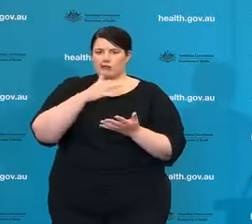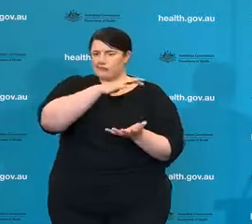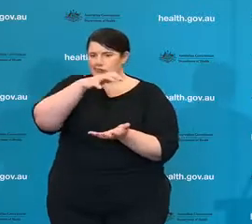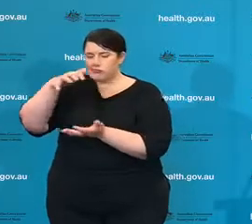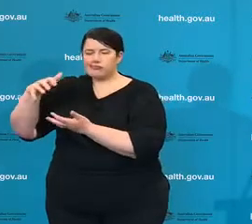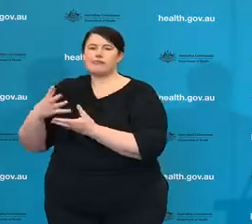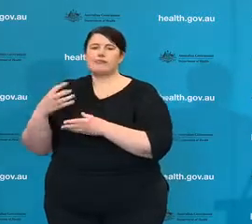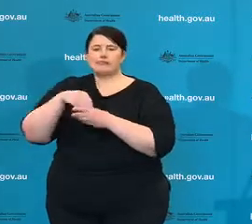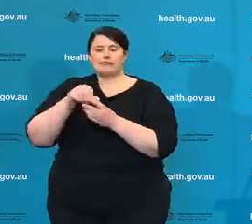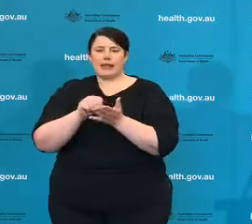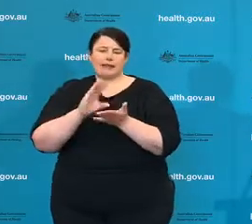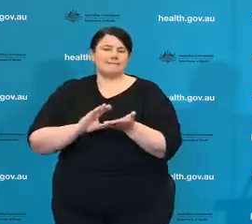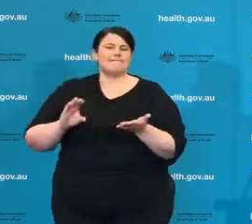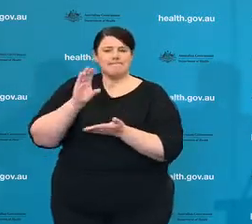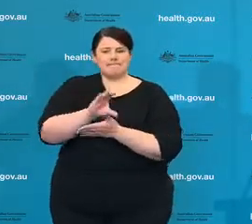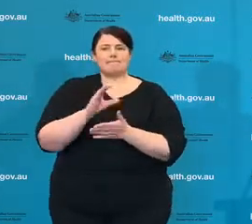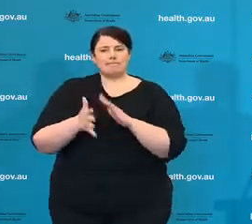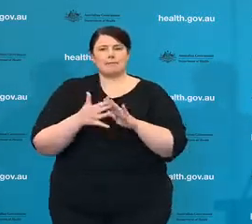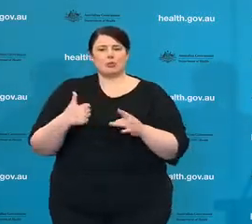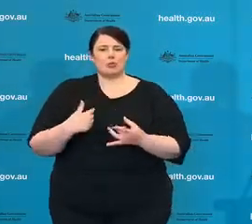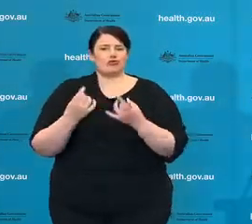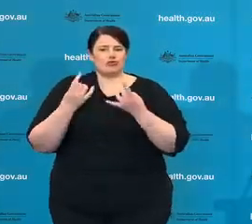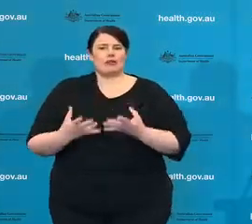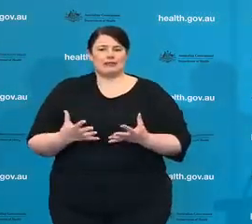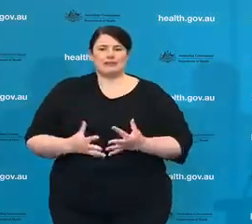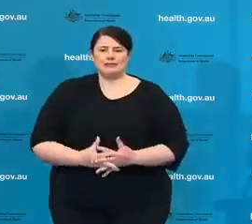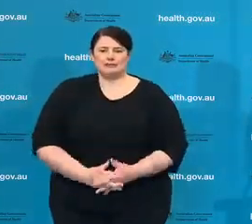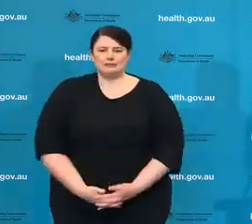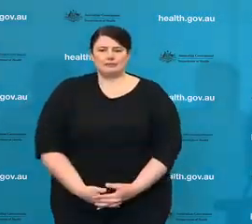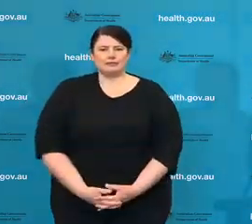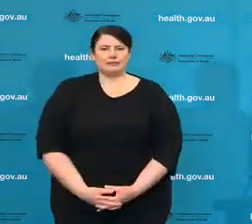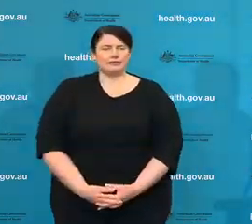being part of that initiative puts us in a very strong position as well.